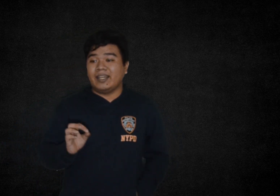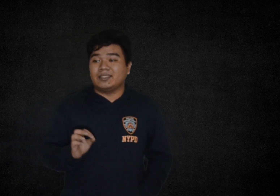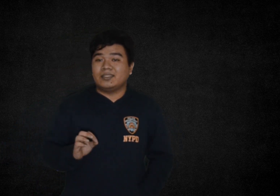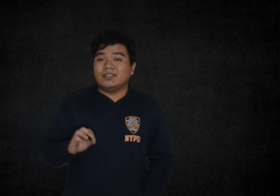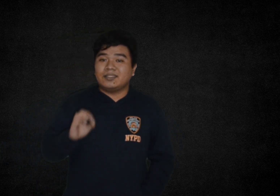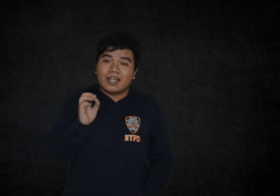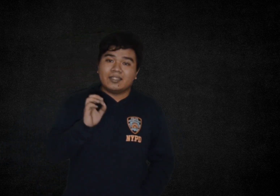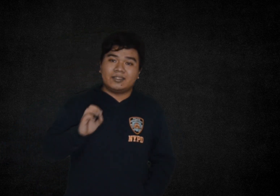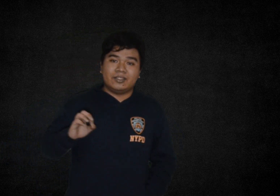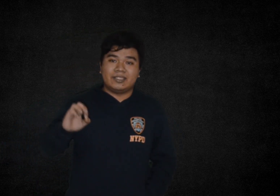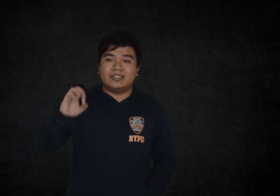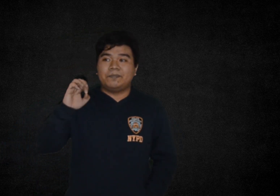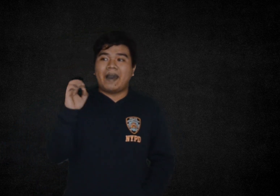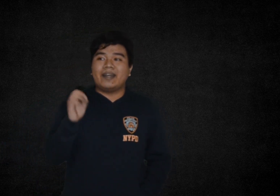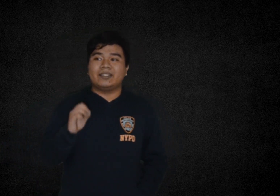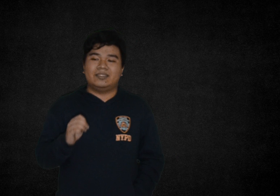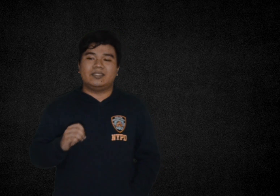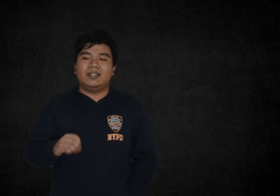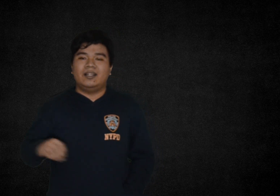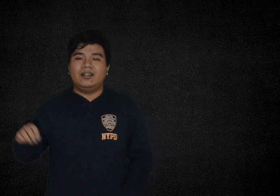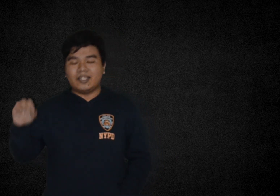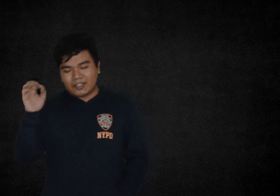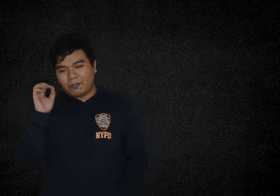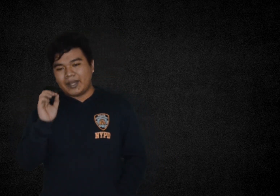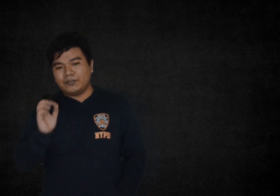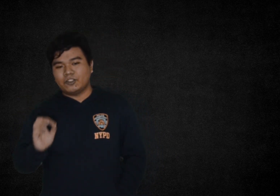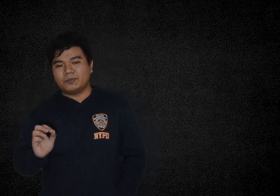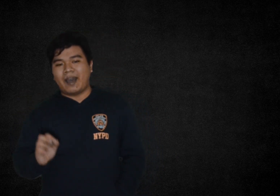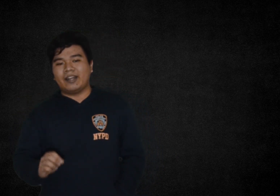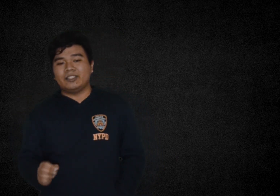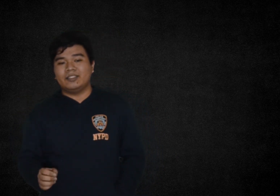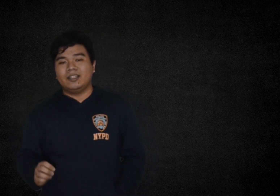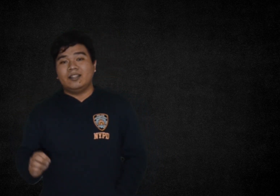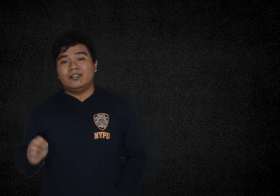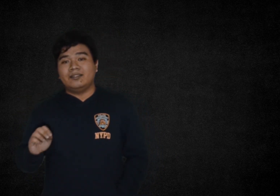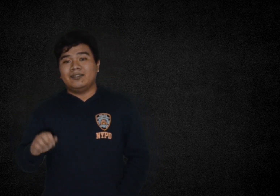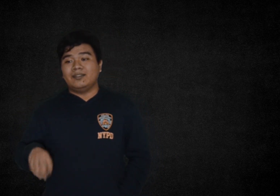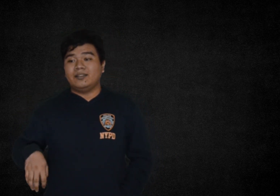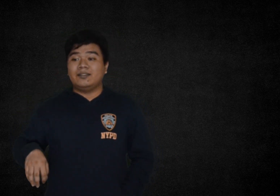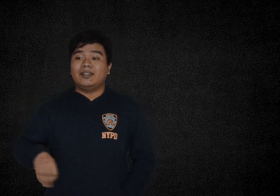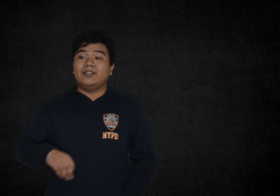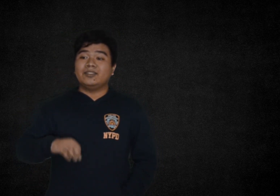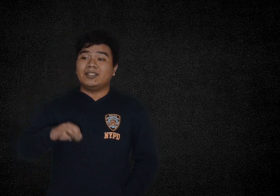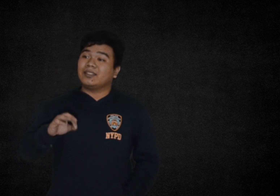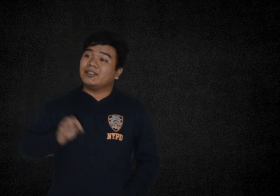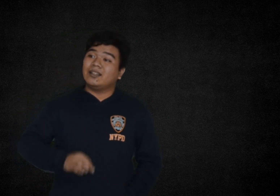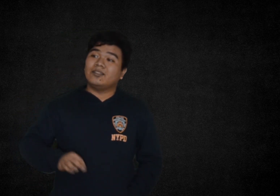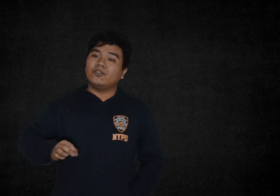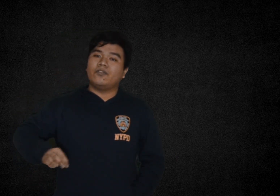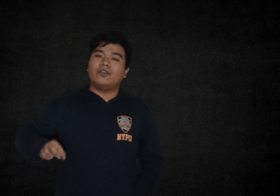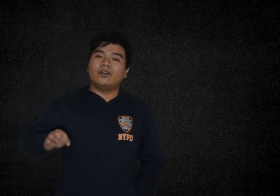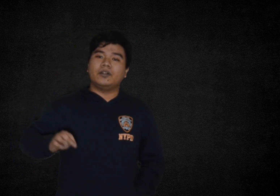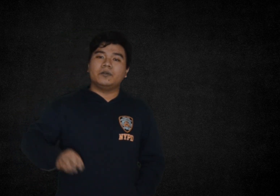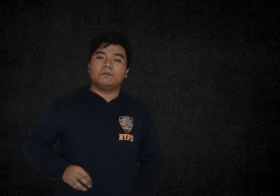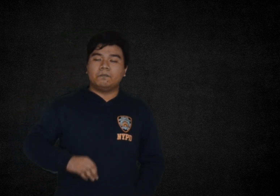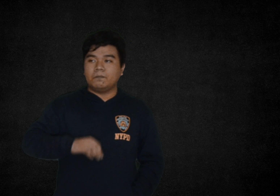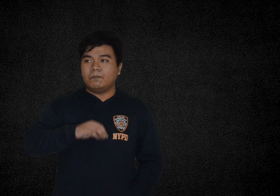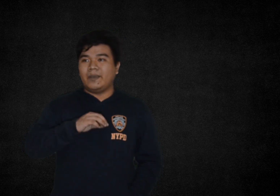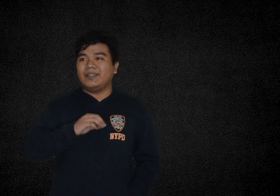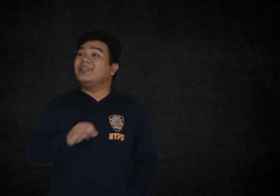science uses patterns like the Penrose pattern. They use it for making